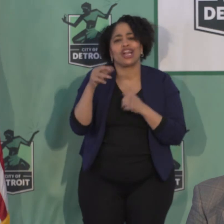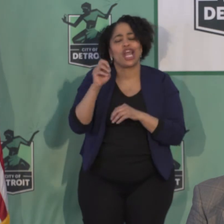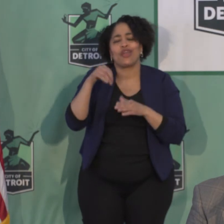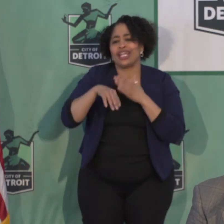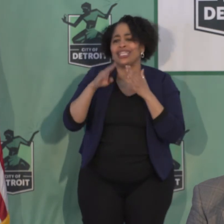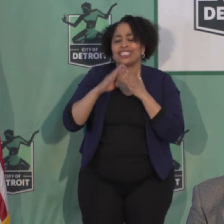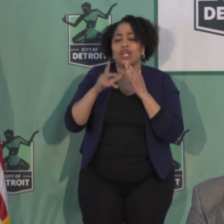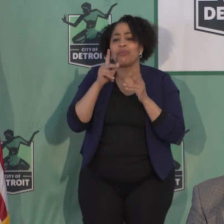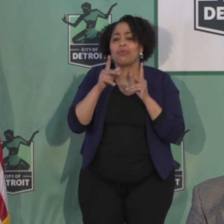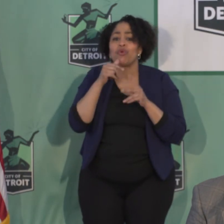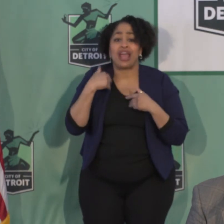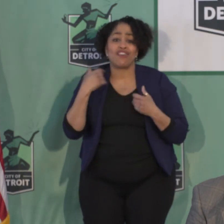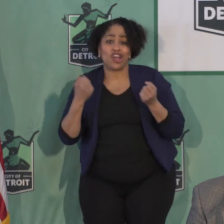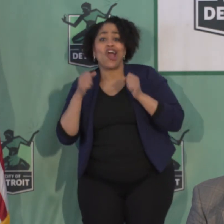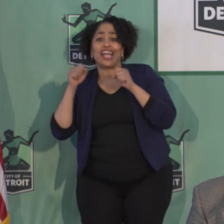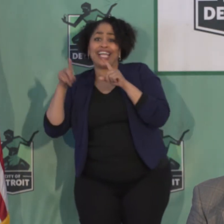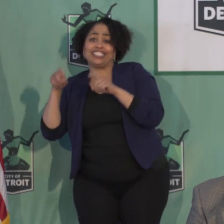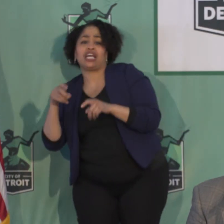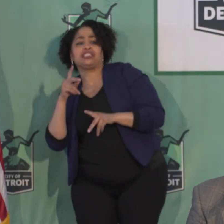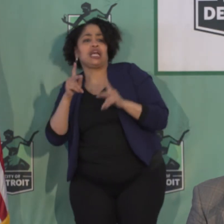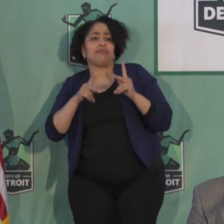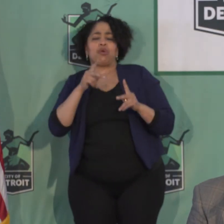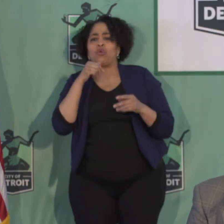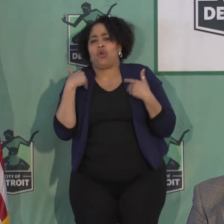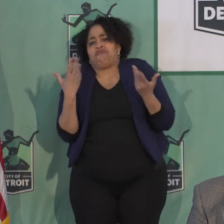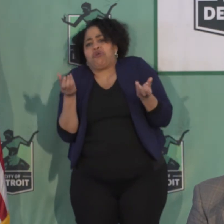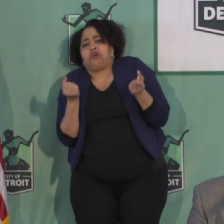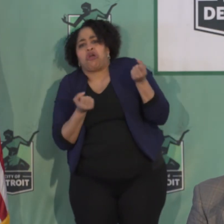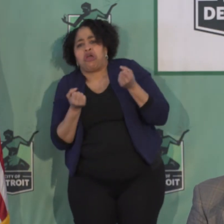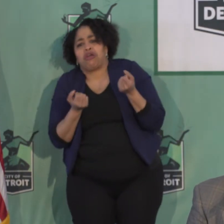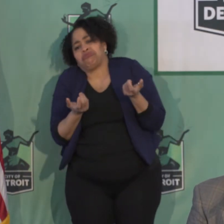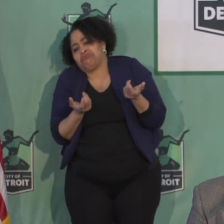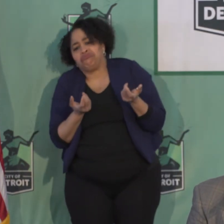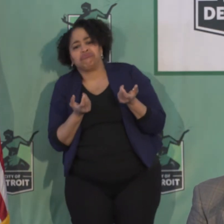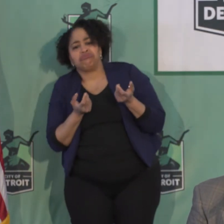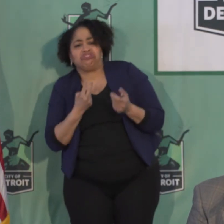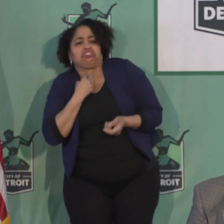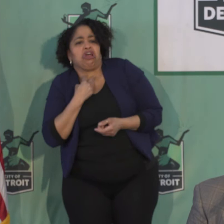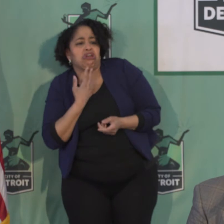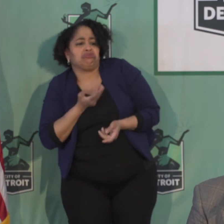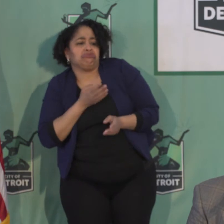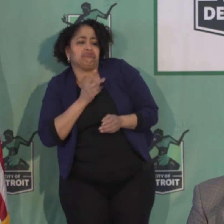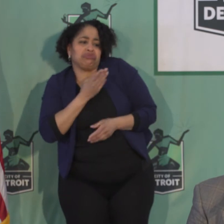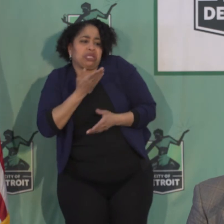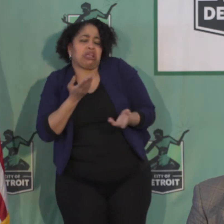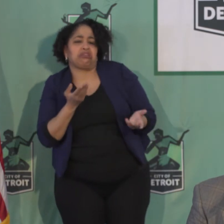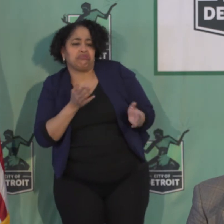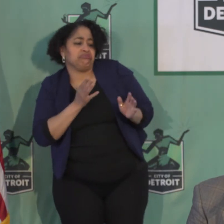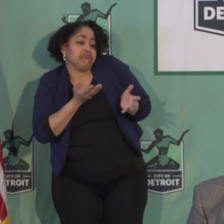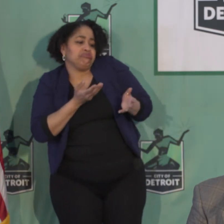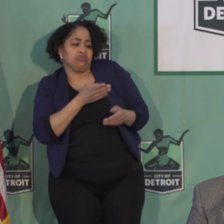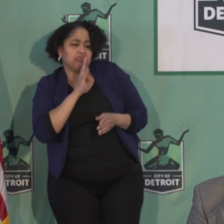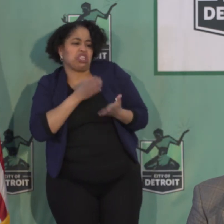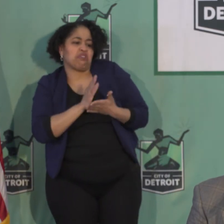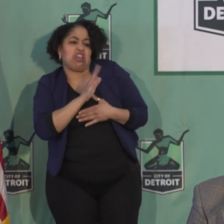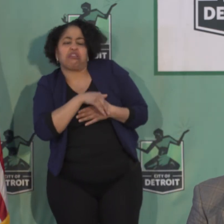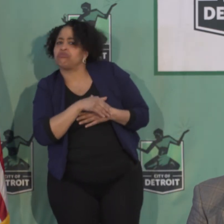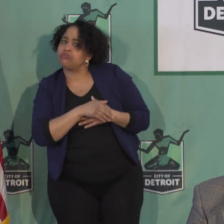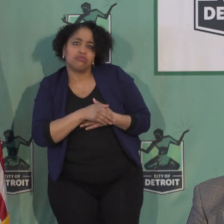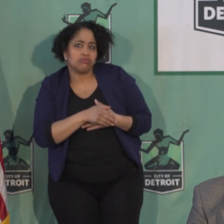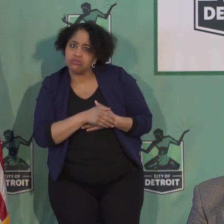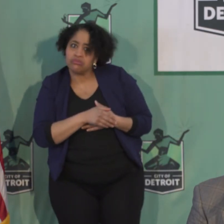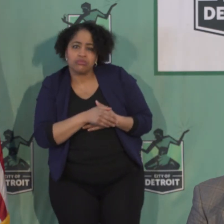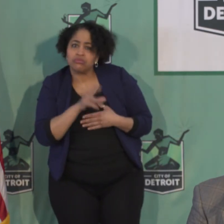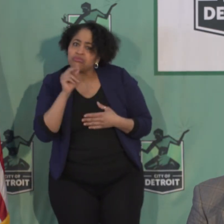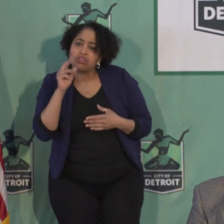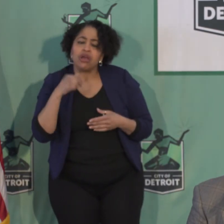that those who have cars can get tested and those who don't are just stuck. And so I'm very proud of